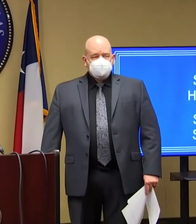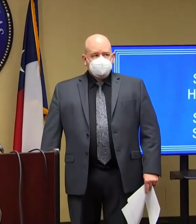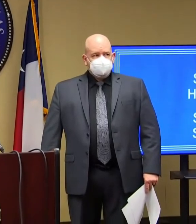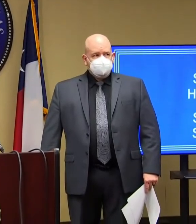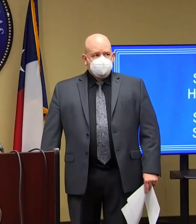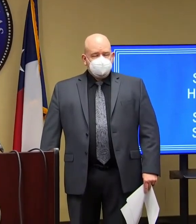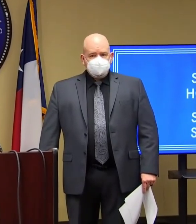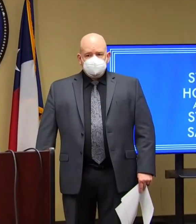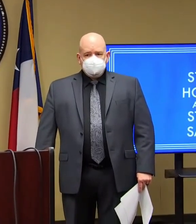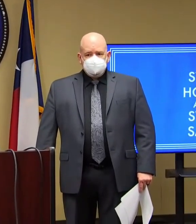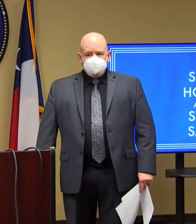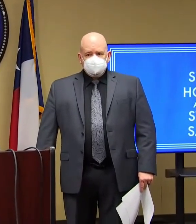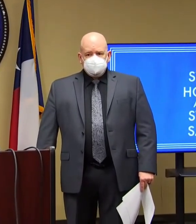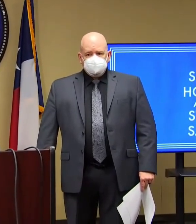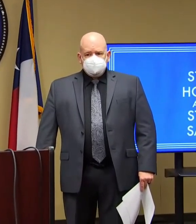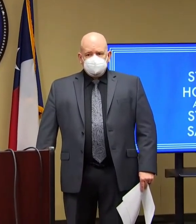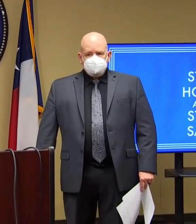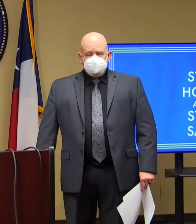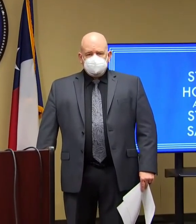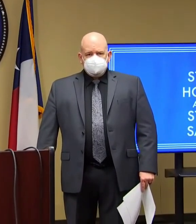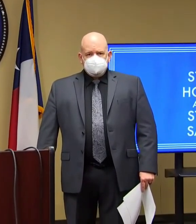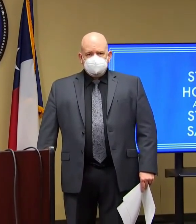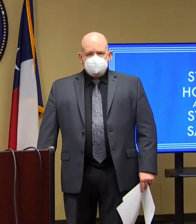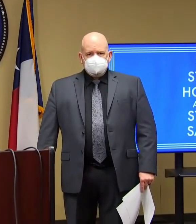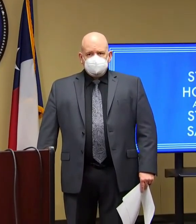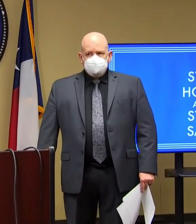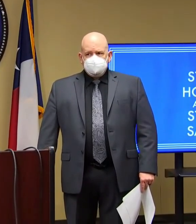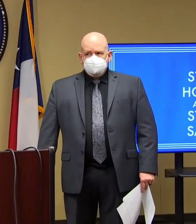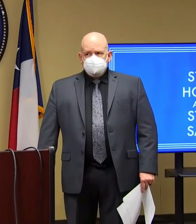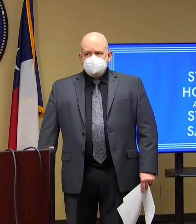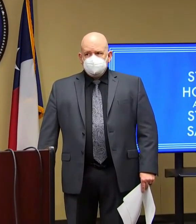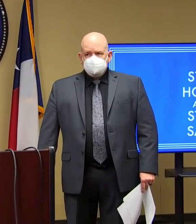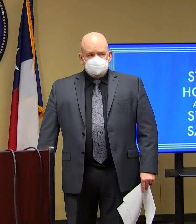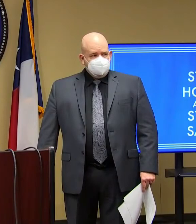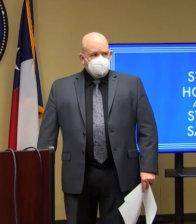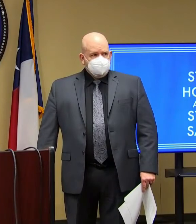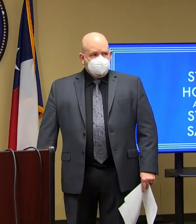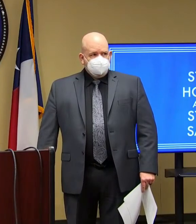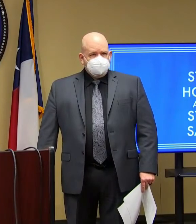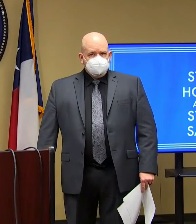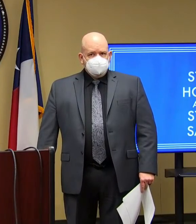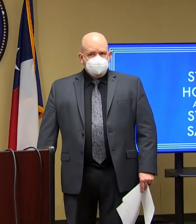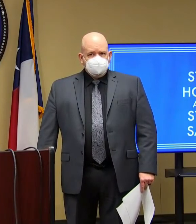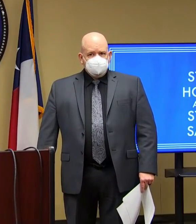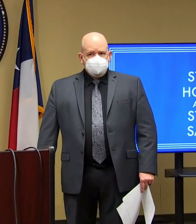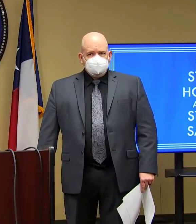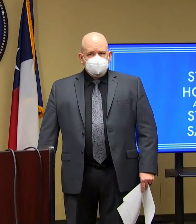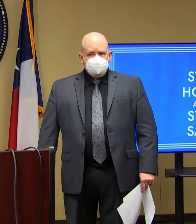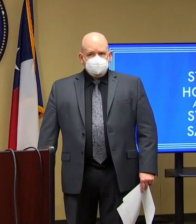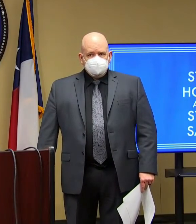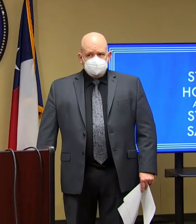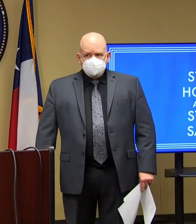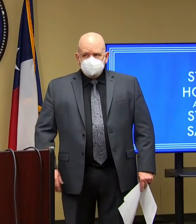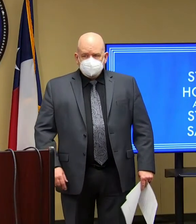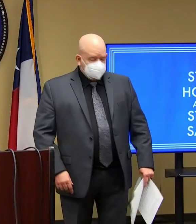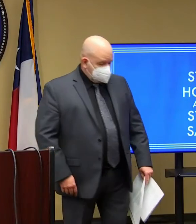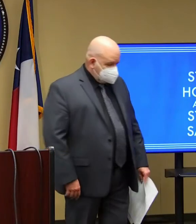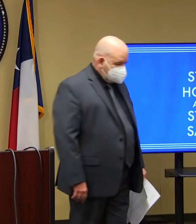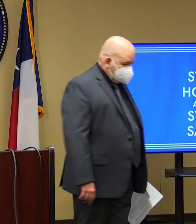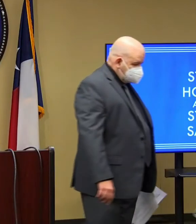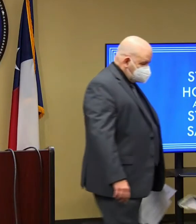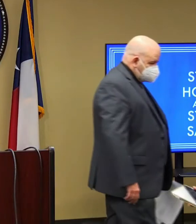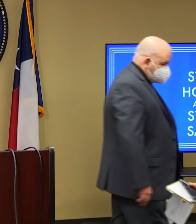most of this. Okay. If that Hold on works, just a second. Thank you. I think that's